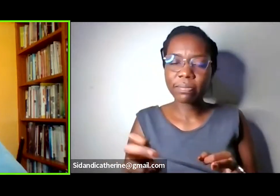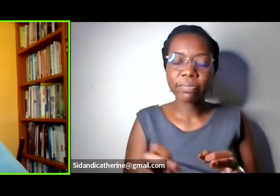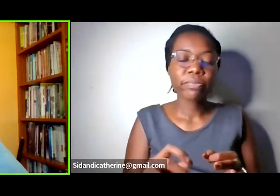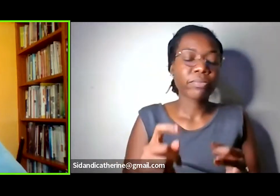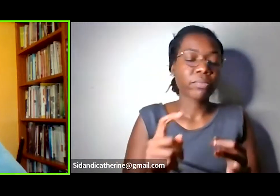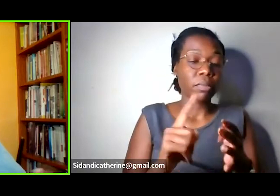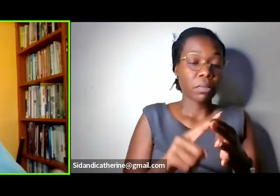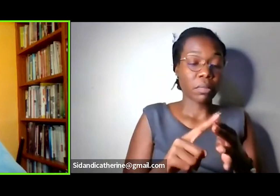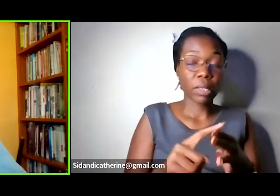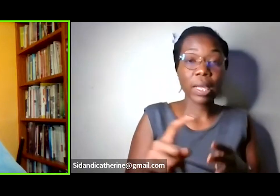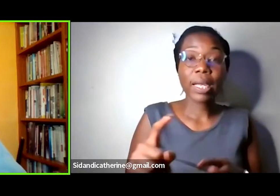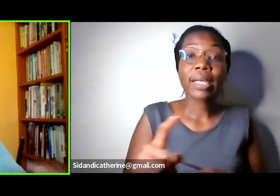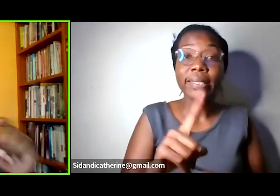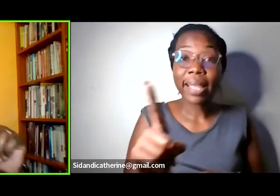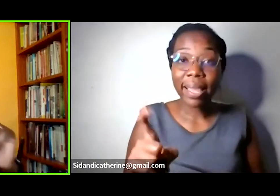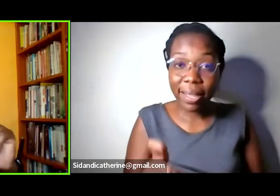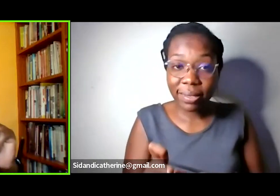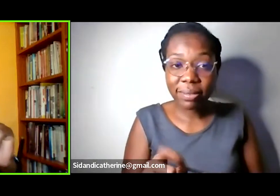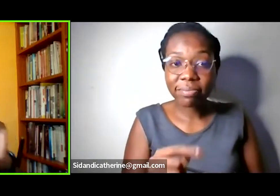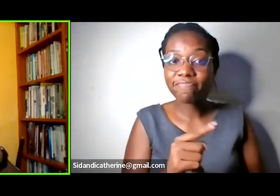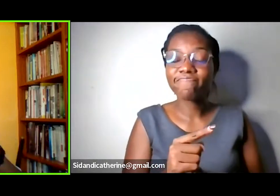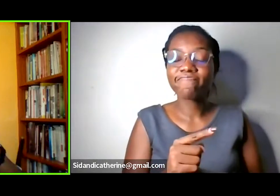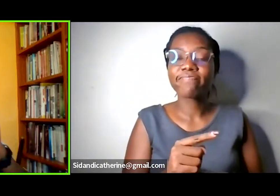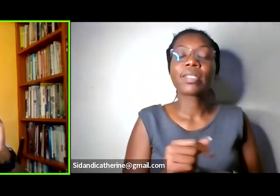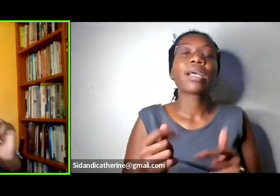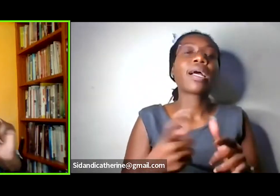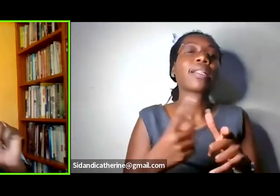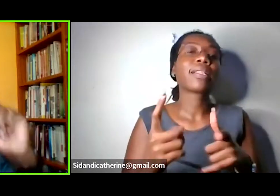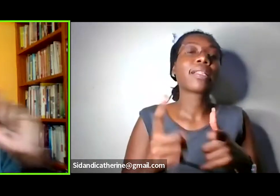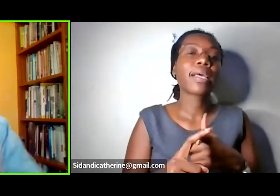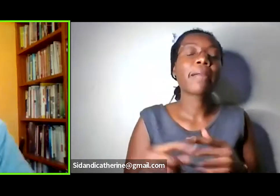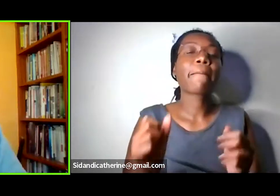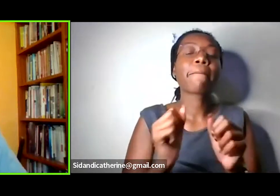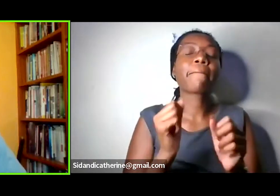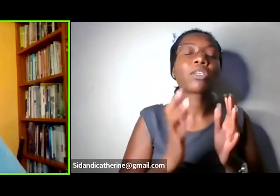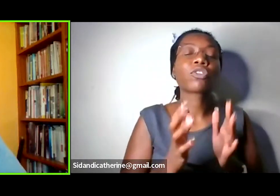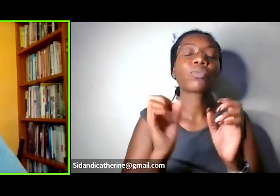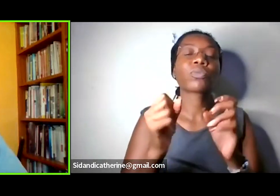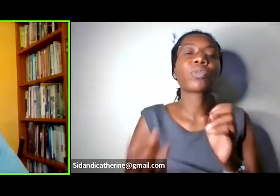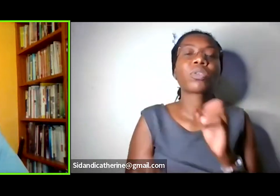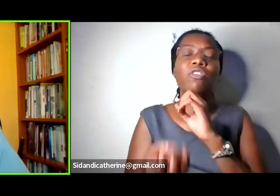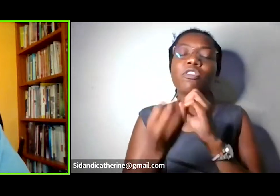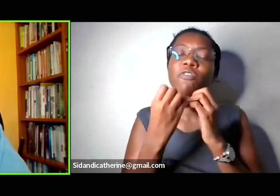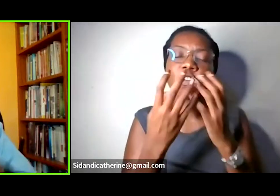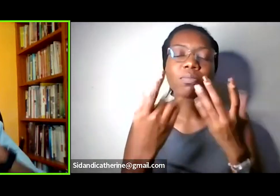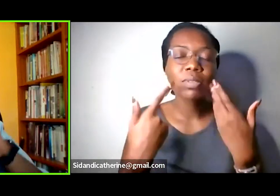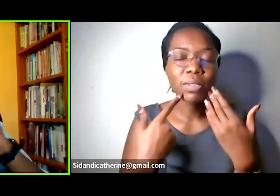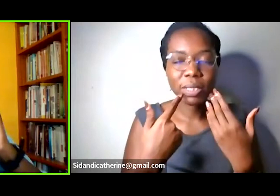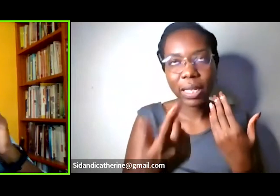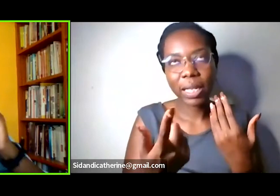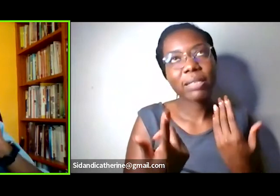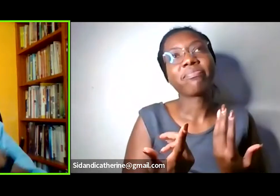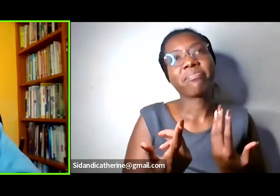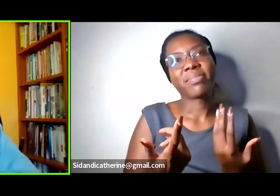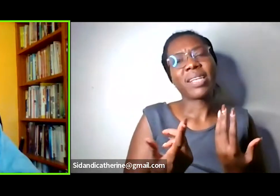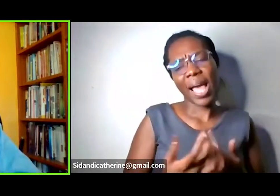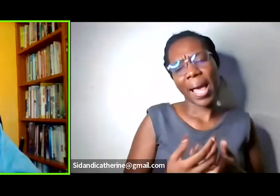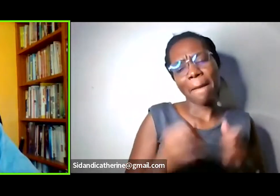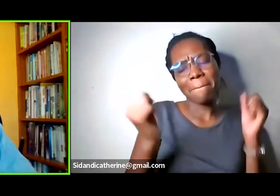you so much for those wonderful tips. I can see Juliet White has done a wonderful summary. Now, once you have understood these